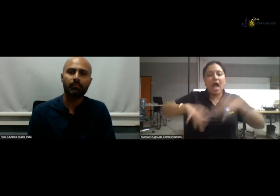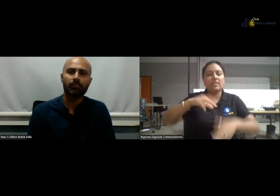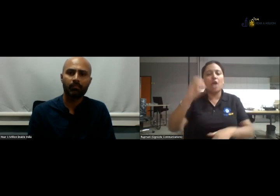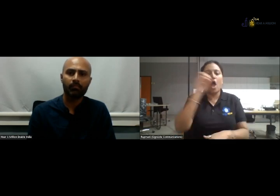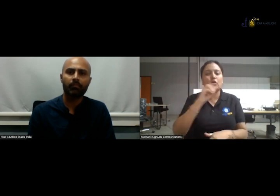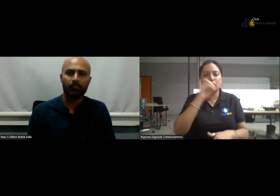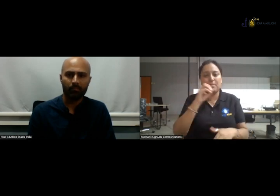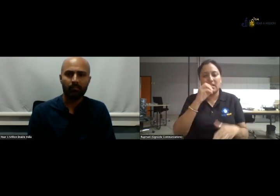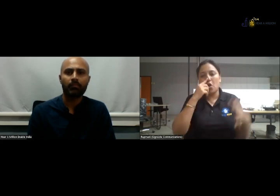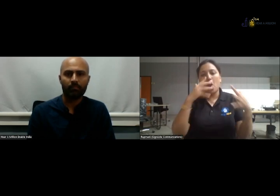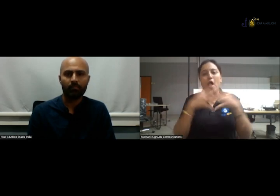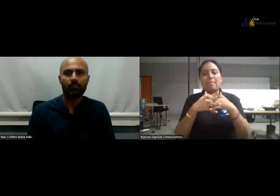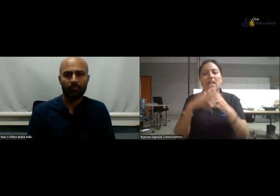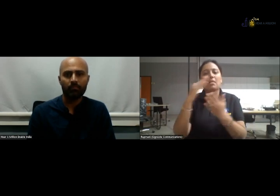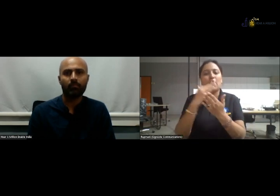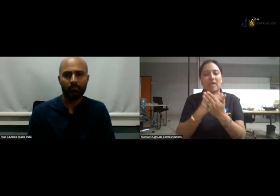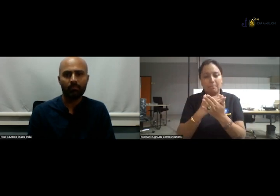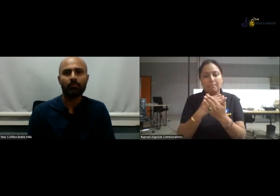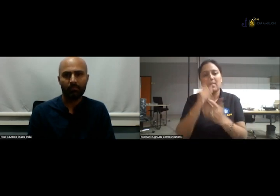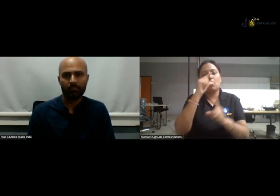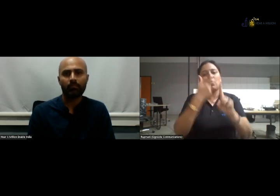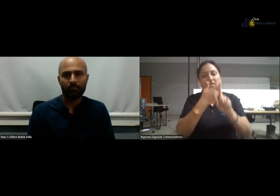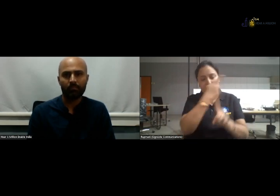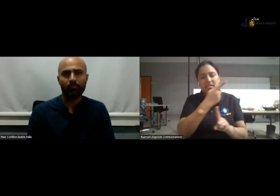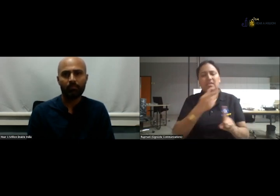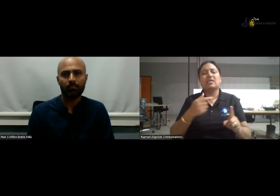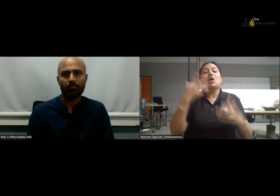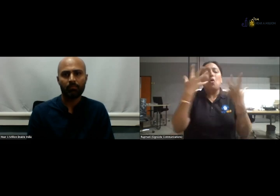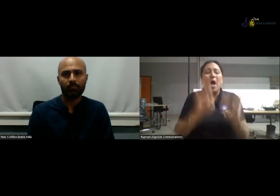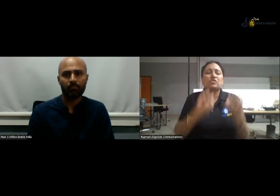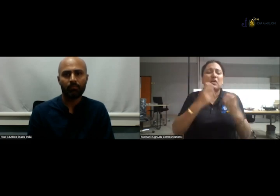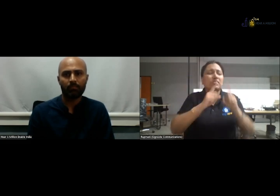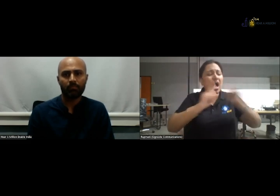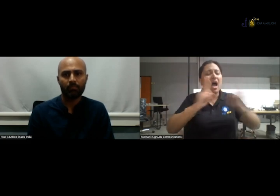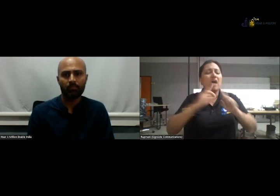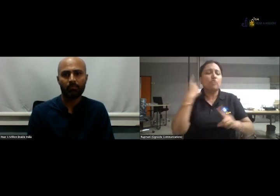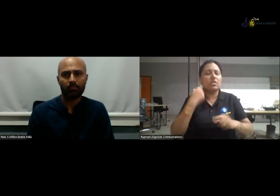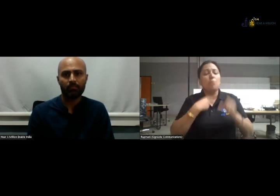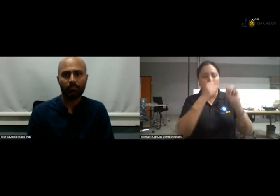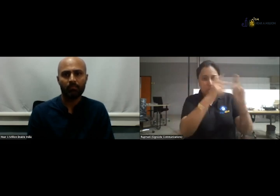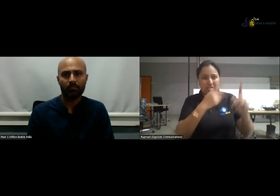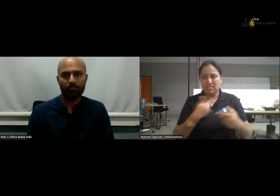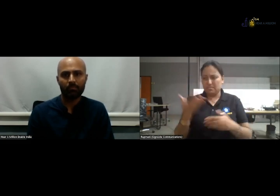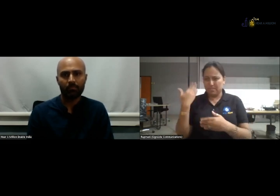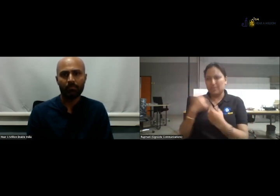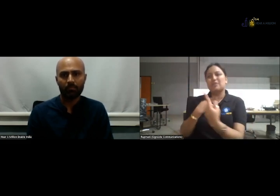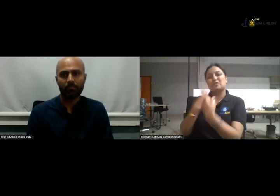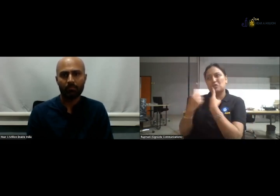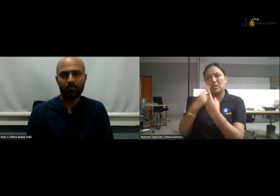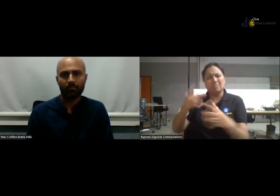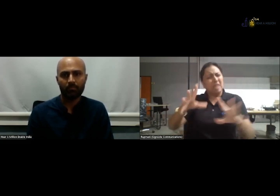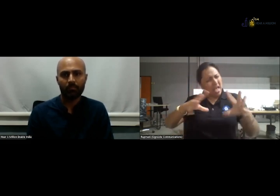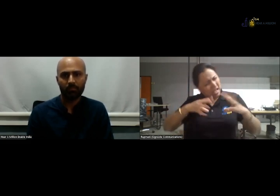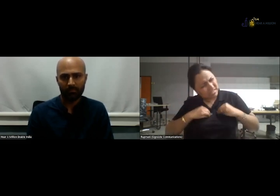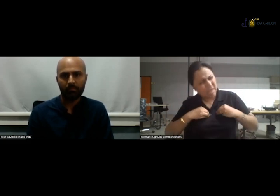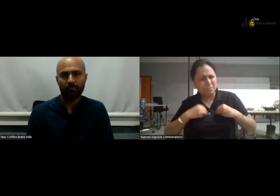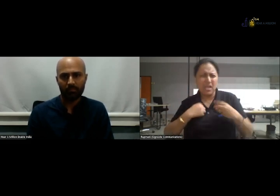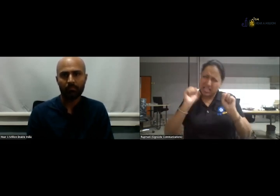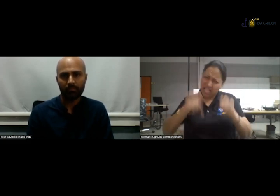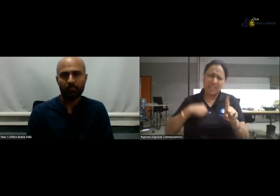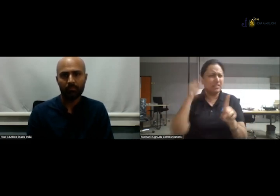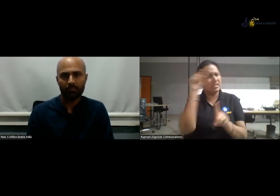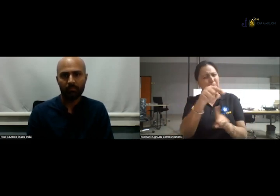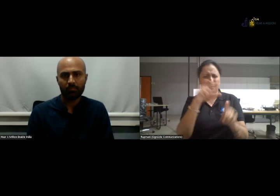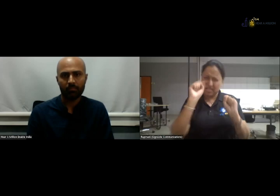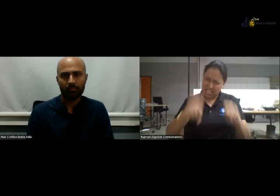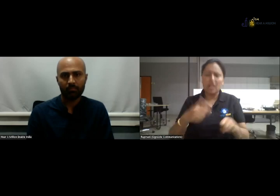So Sudamani wanted to come here, and in Women's Day program in Orissa, she always said that we will meet